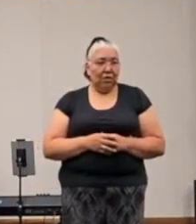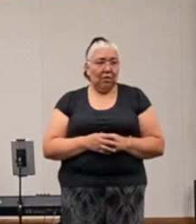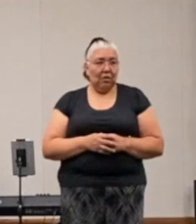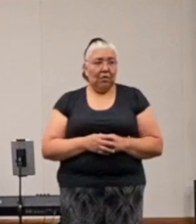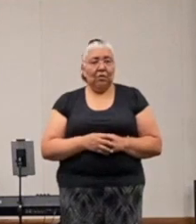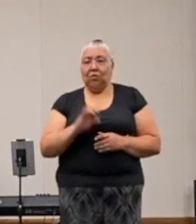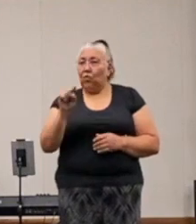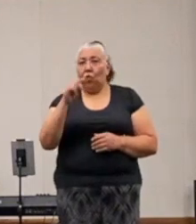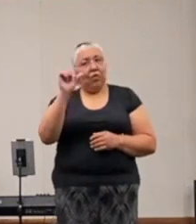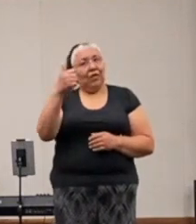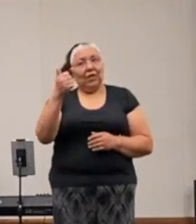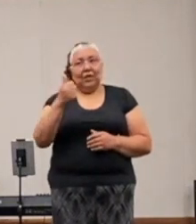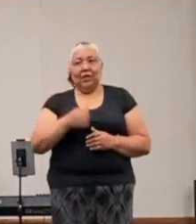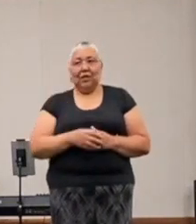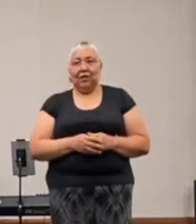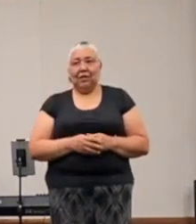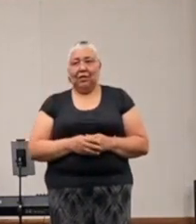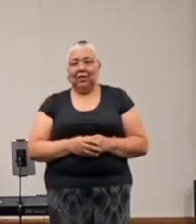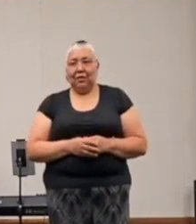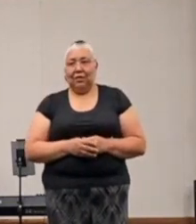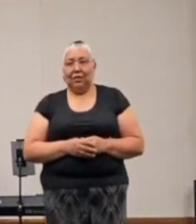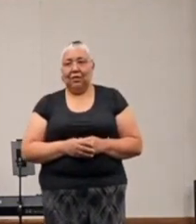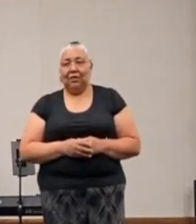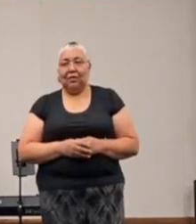Say, there's only 10.